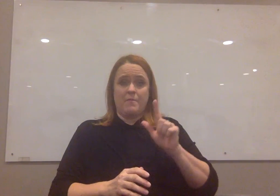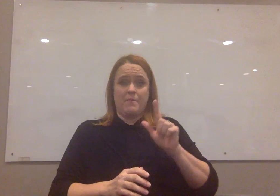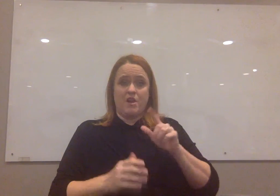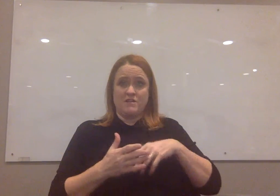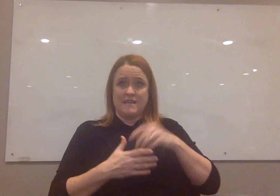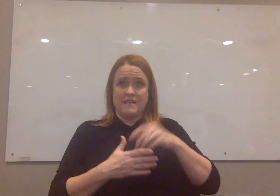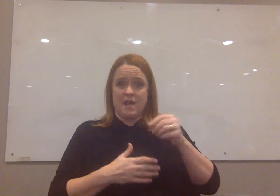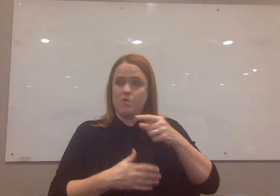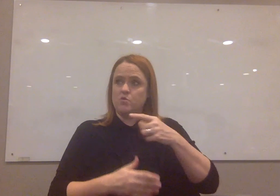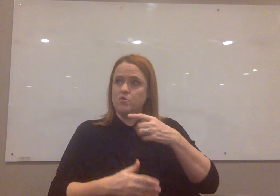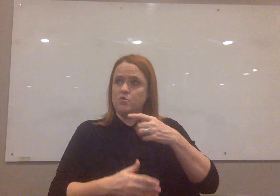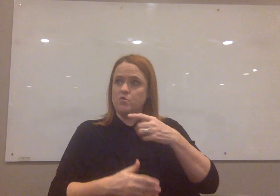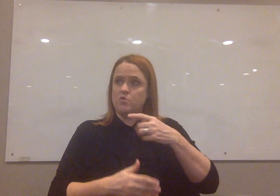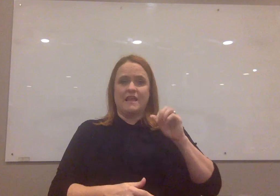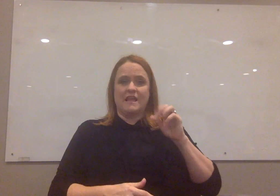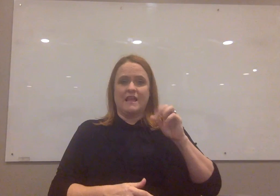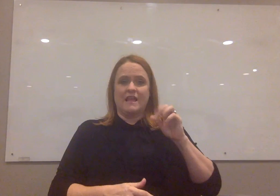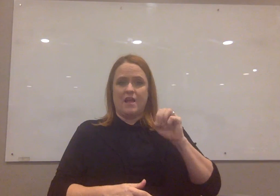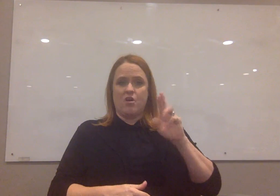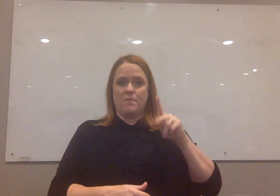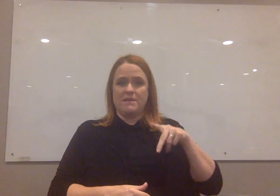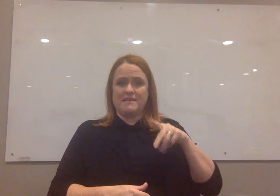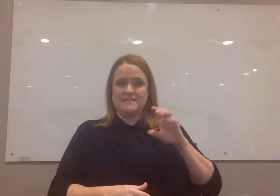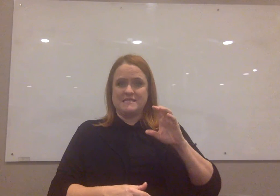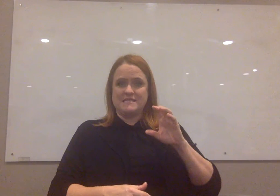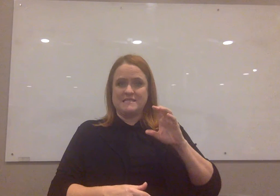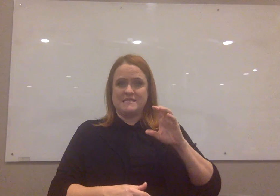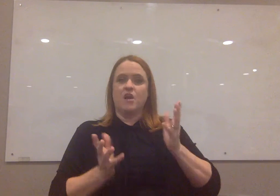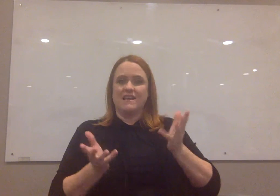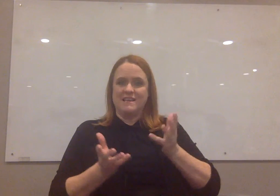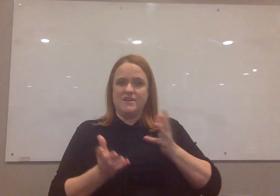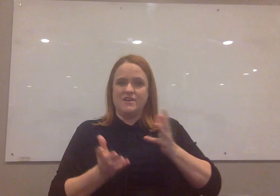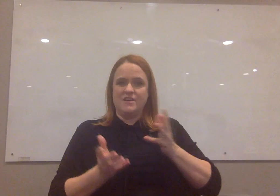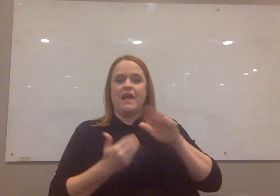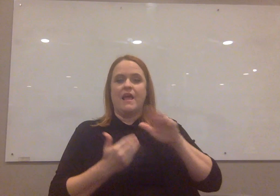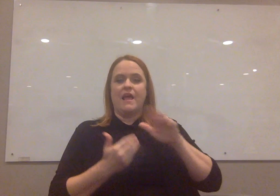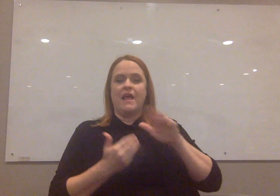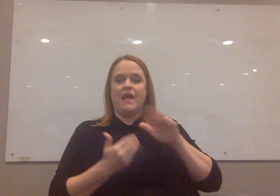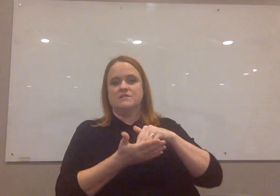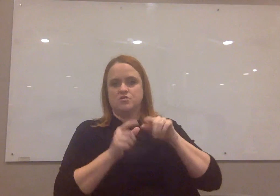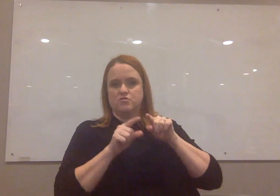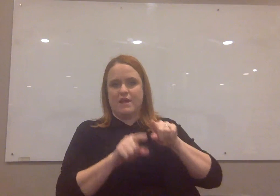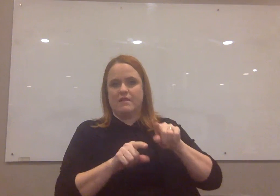talk that's both here and at Austin on Rails because we can talk about both sides of it then. Yeah.